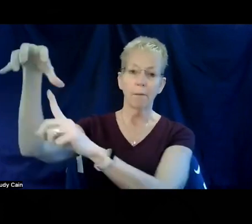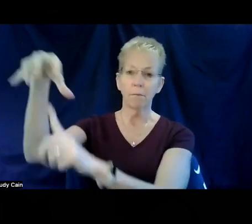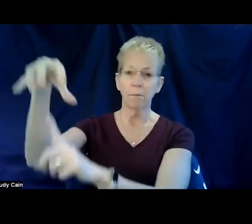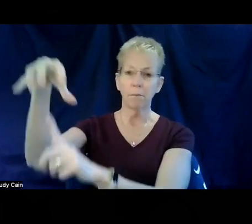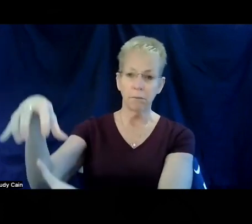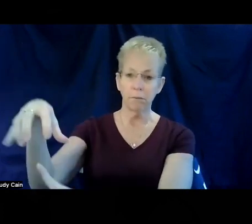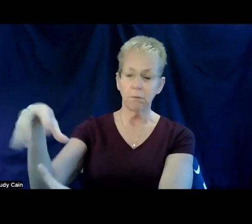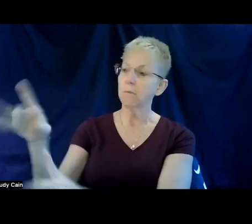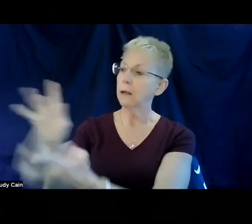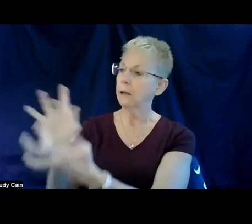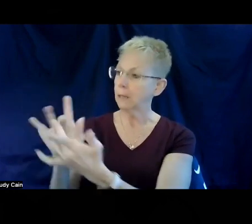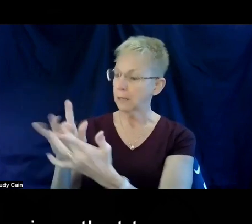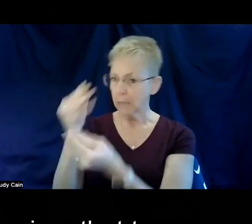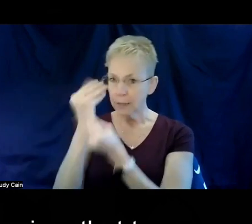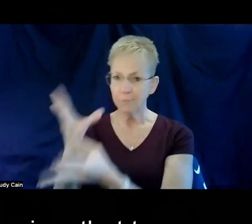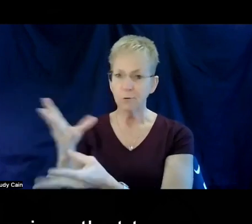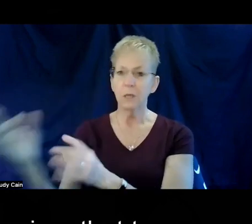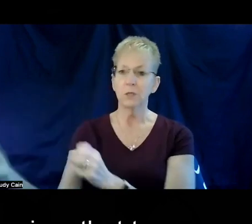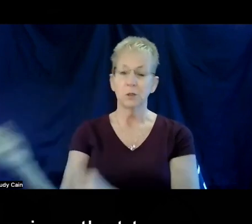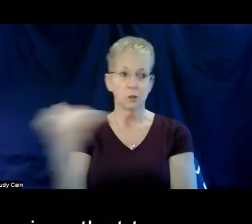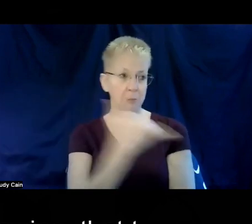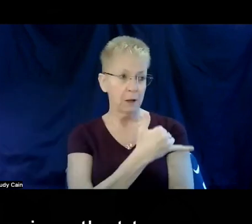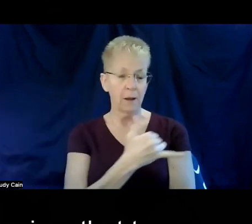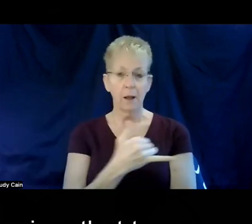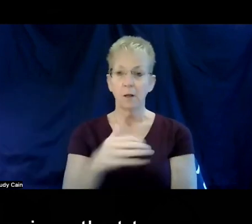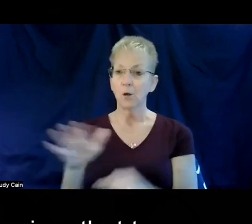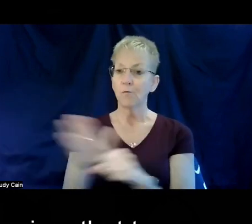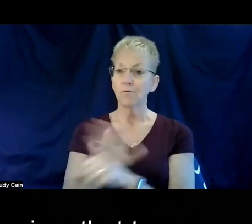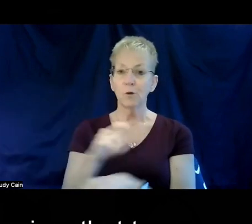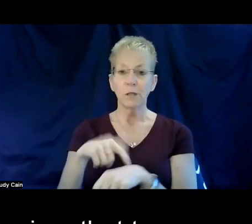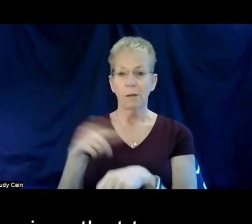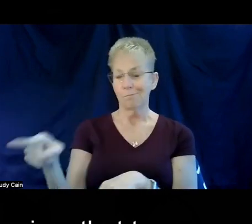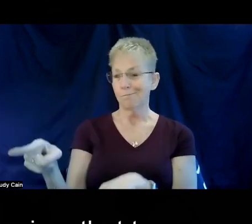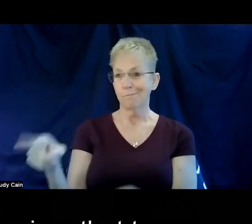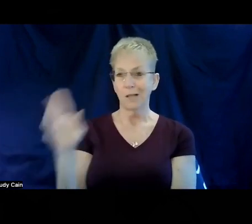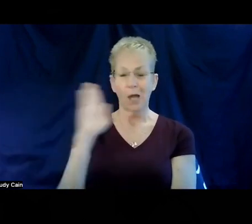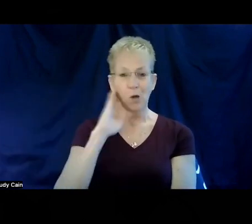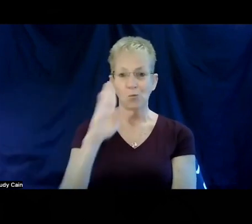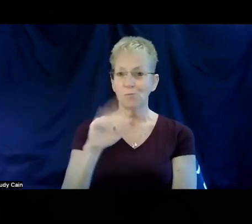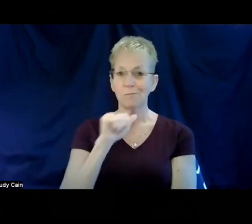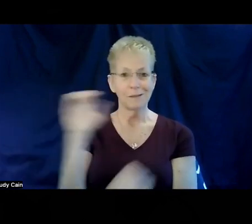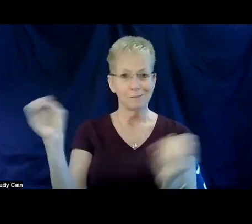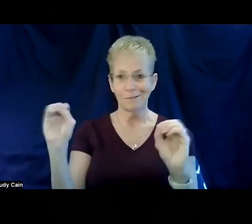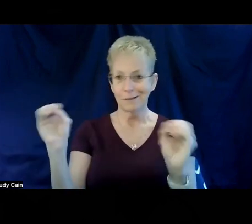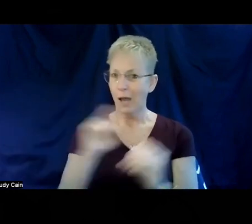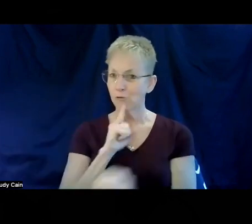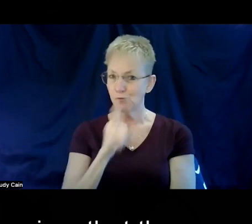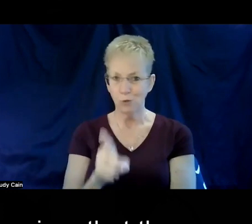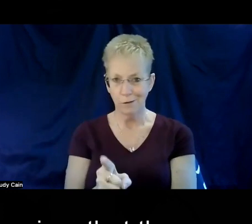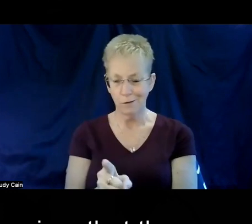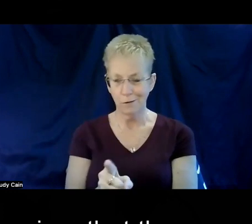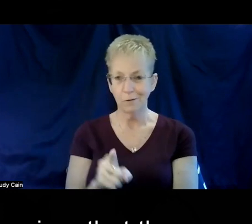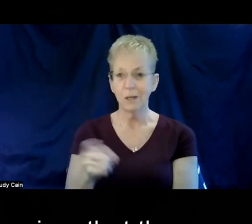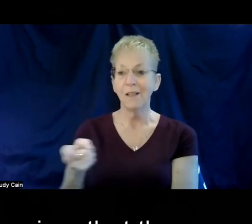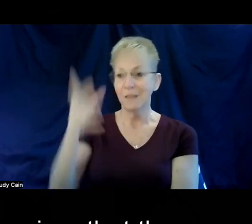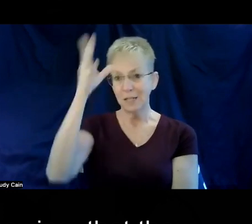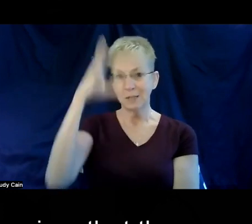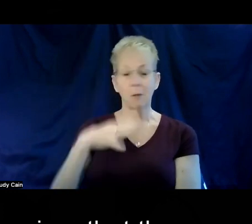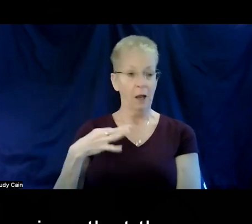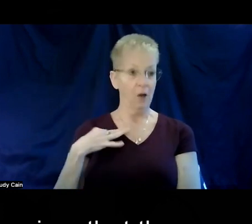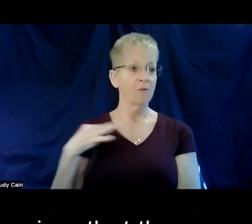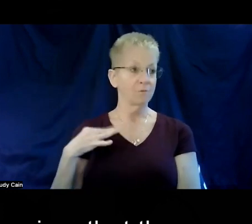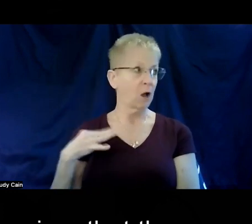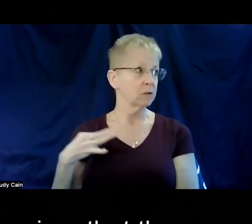information, the whole time knowing that there were no such groups. that these men had volunteered,